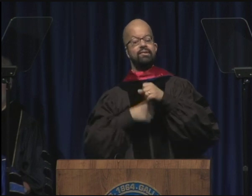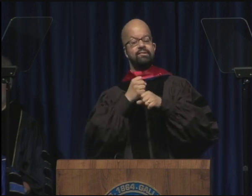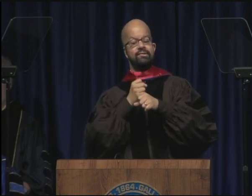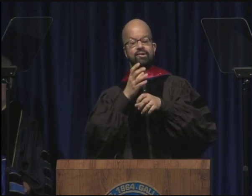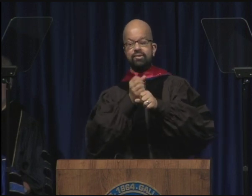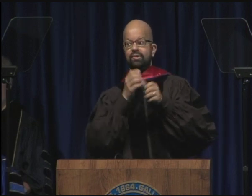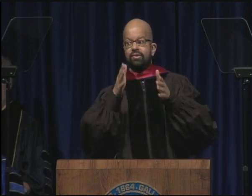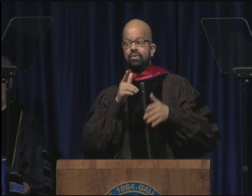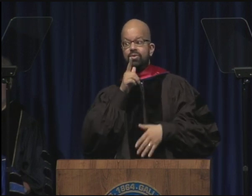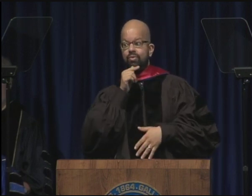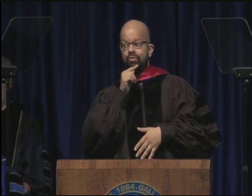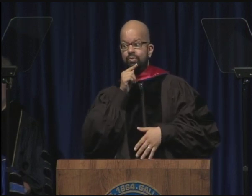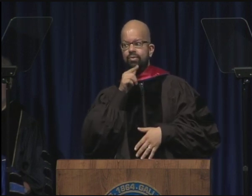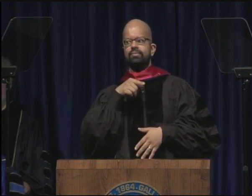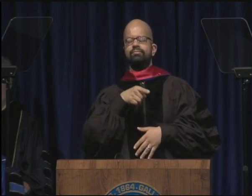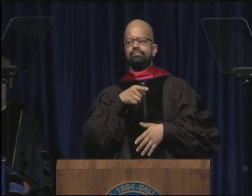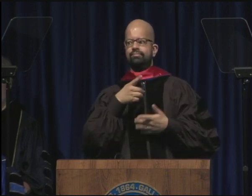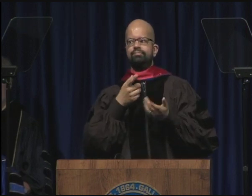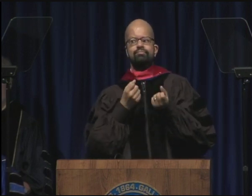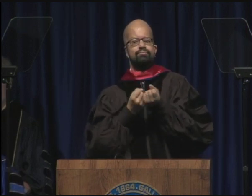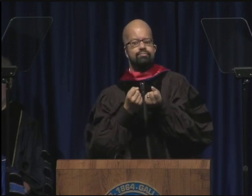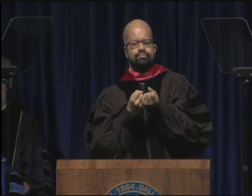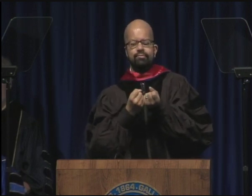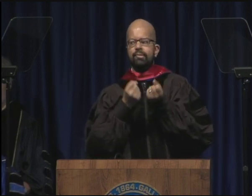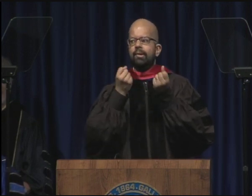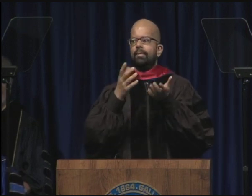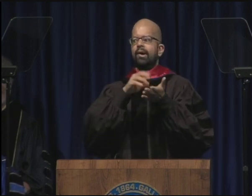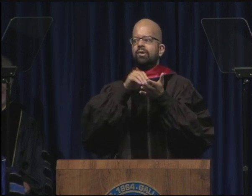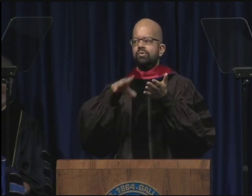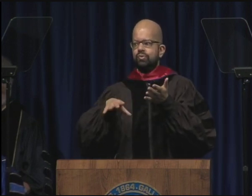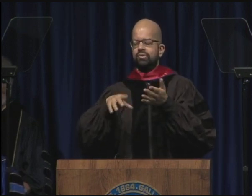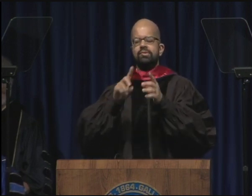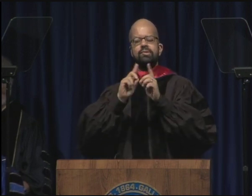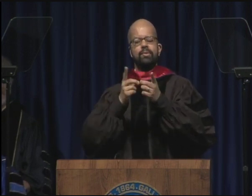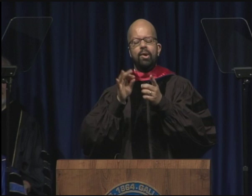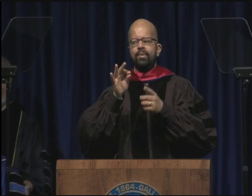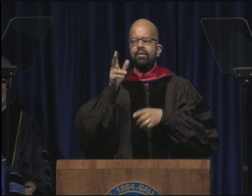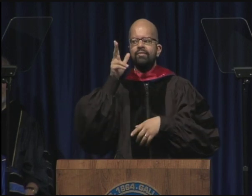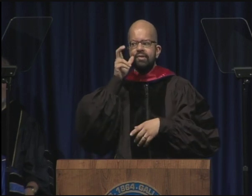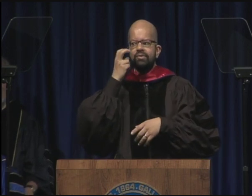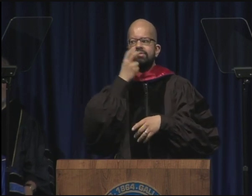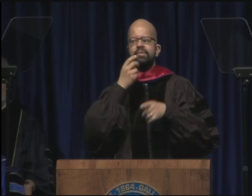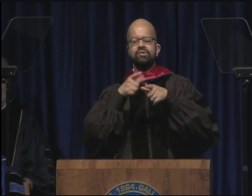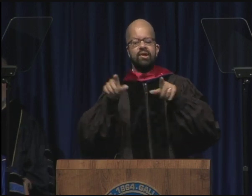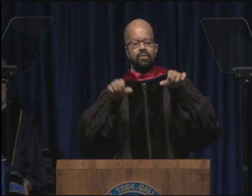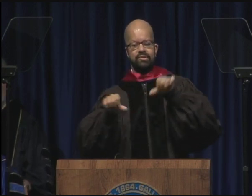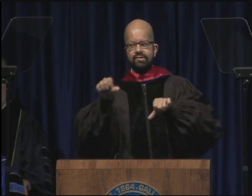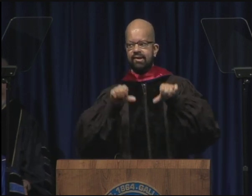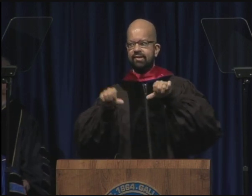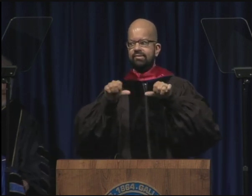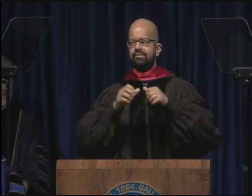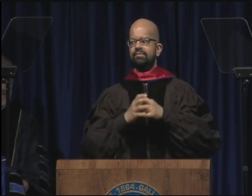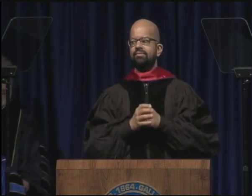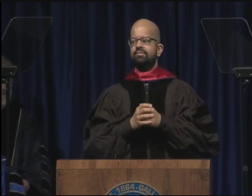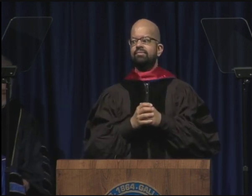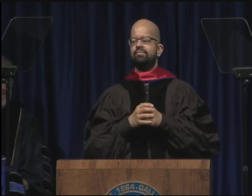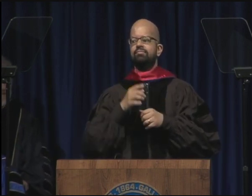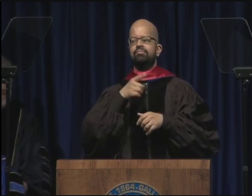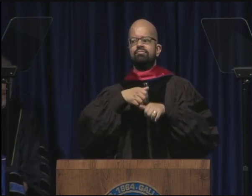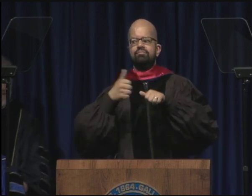time. This year's recipient has been a sounding board for many students in the Department of Hearing, Speech,